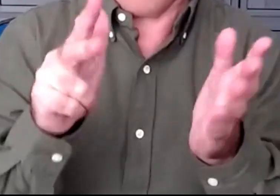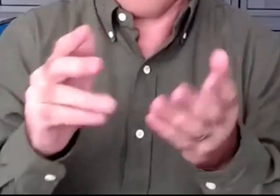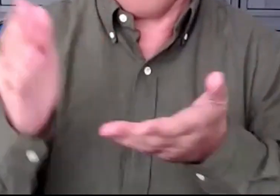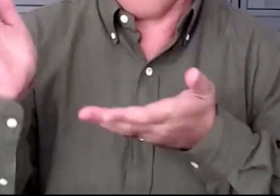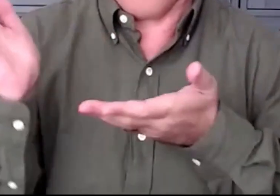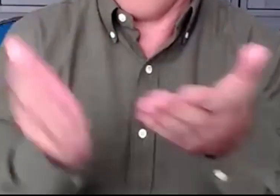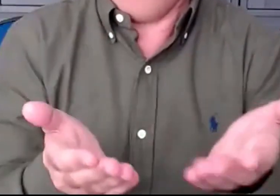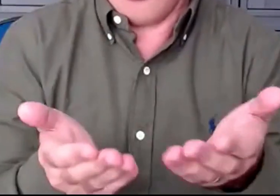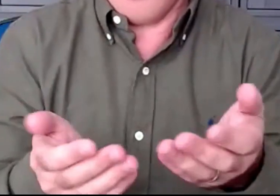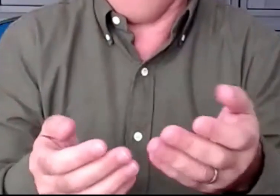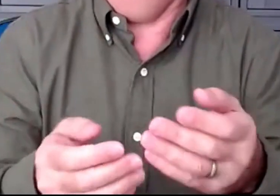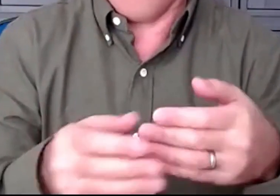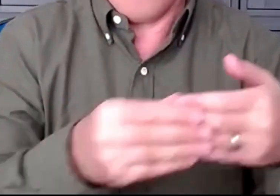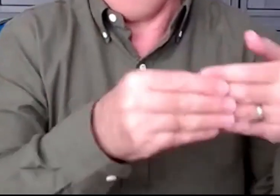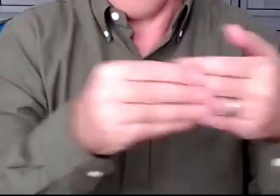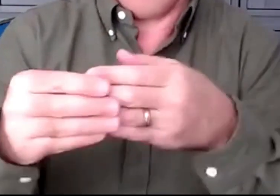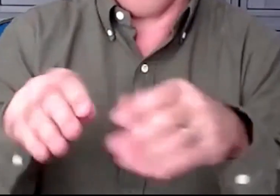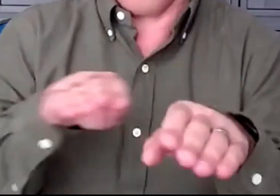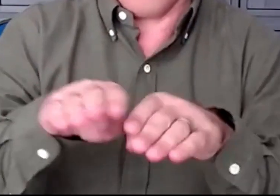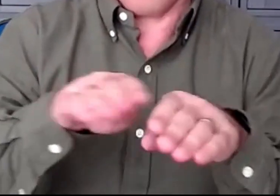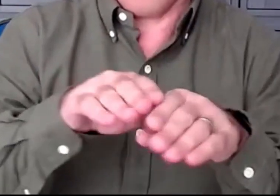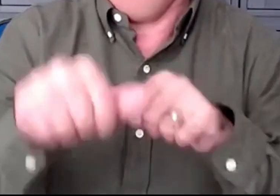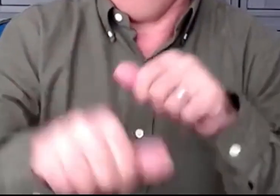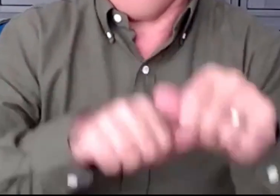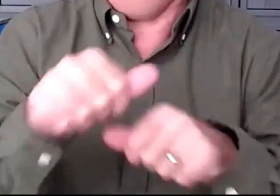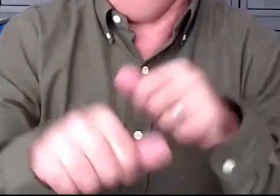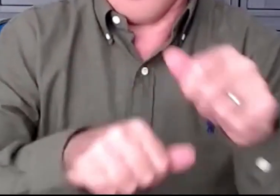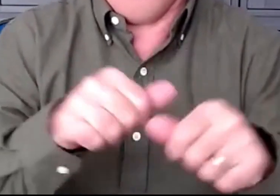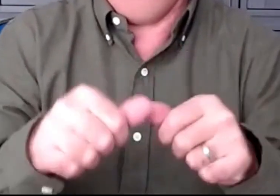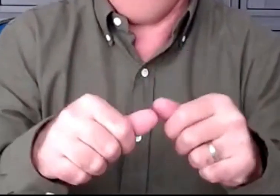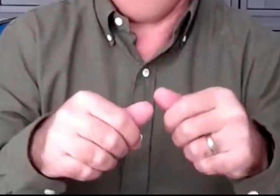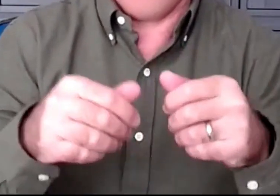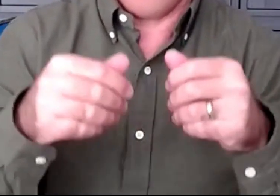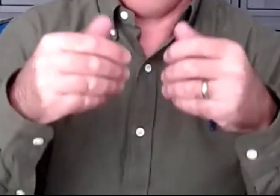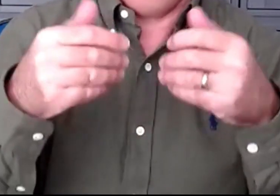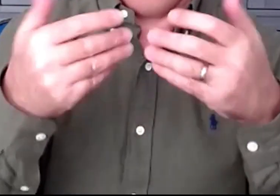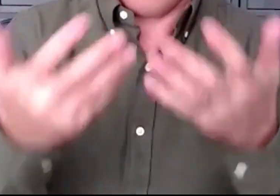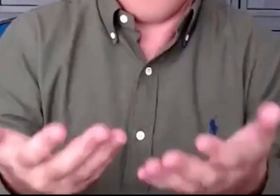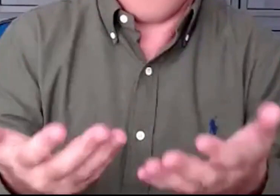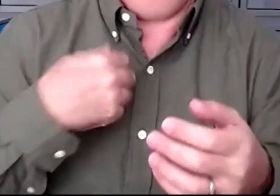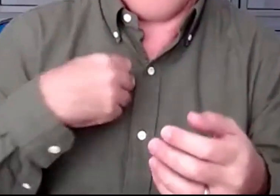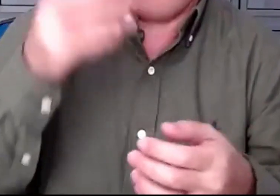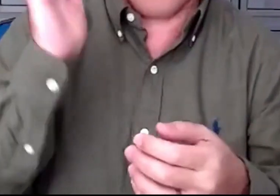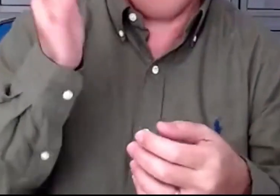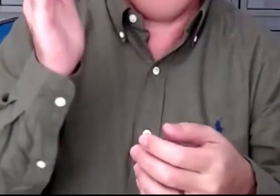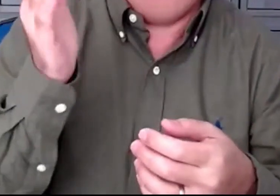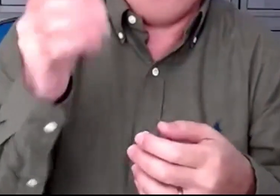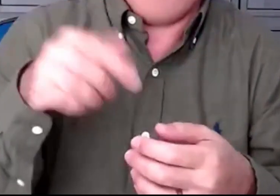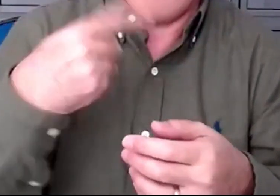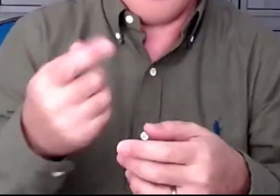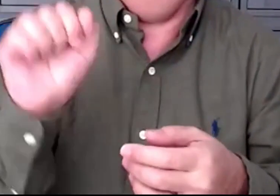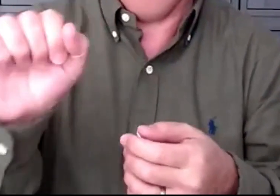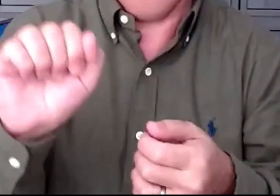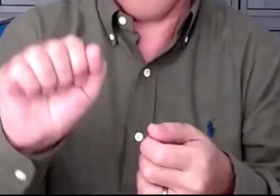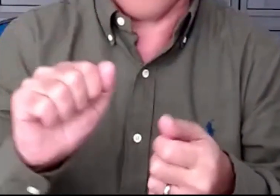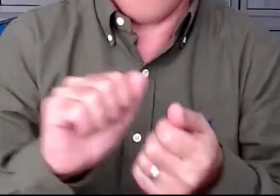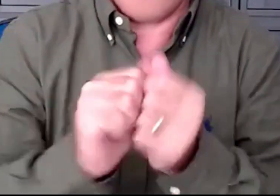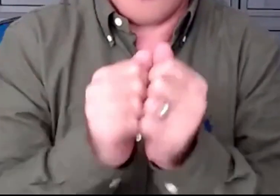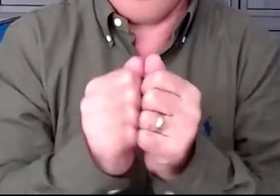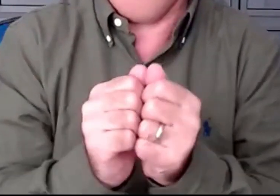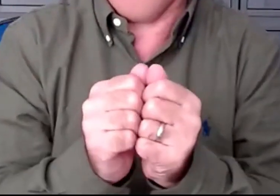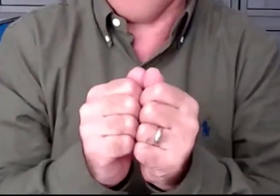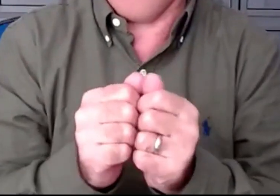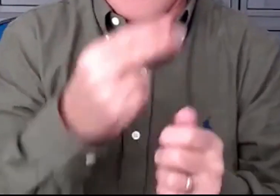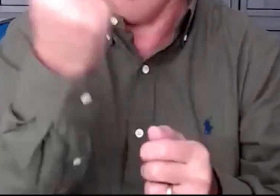Trailblazers, we are a licensed provider of the leadership and training programme that our